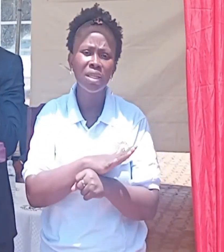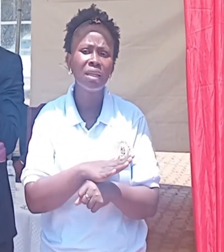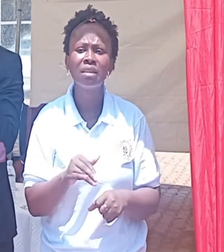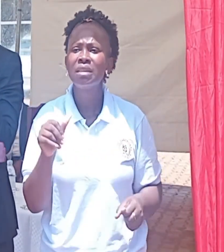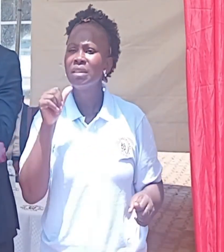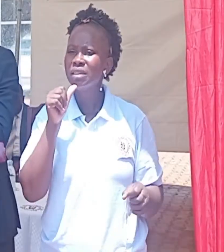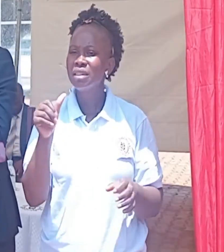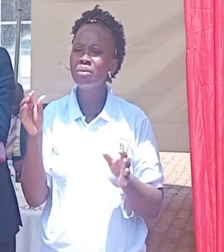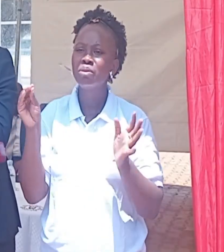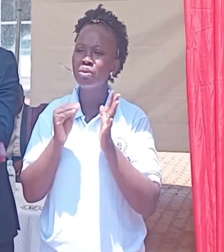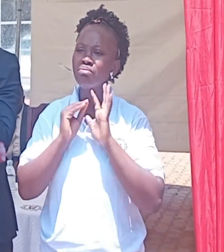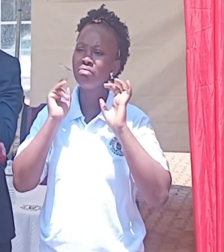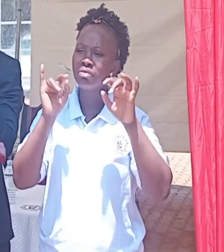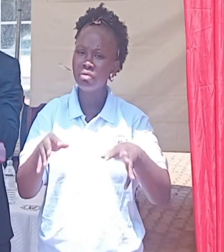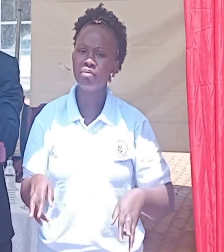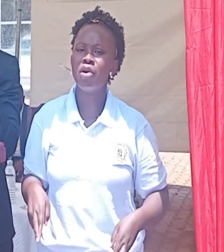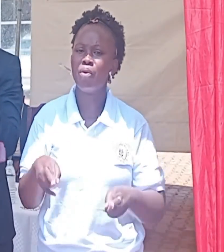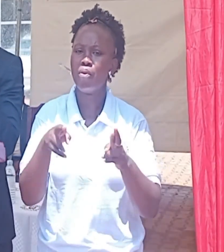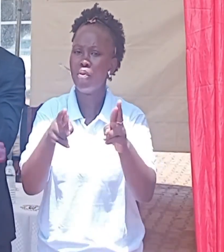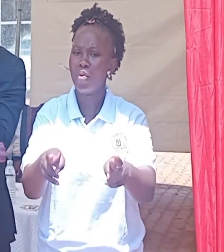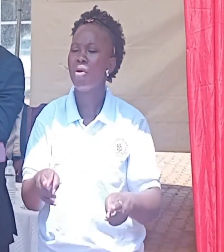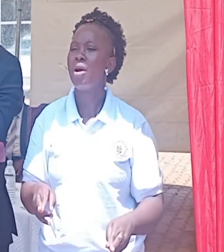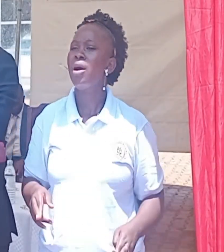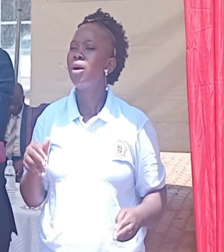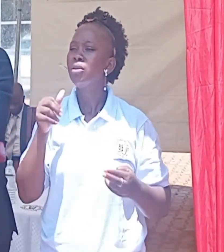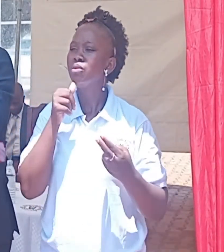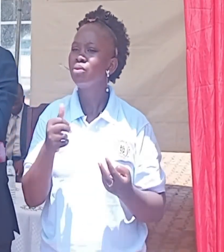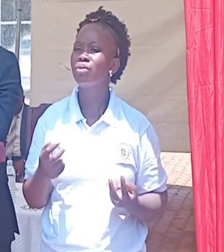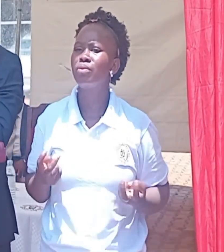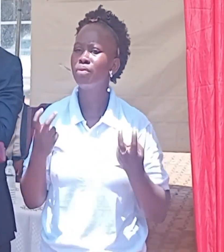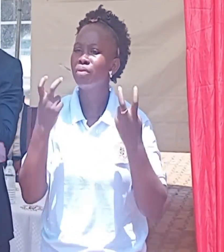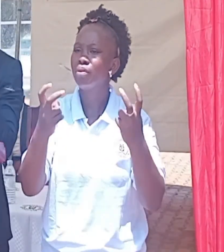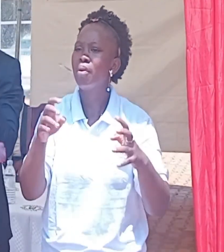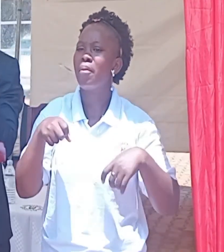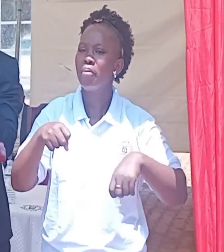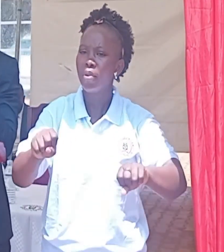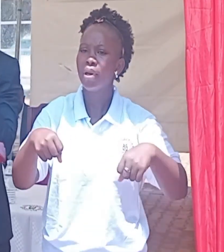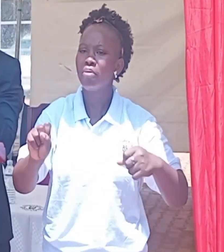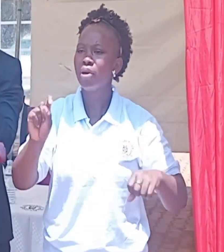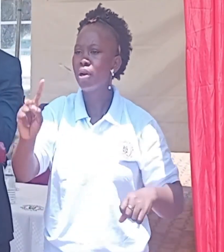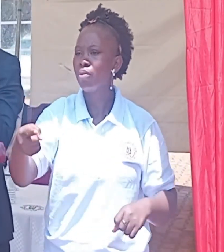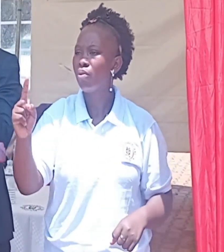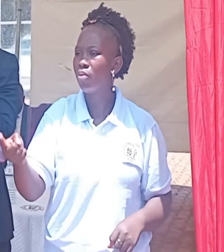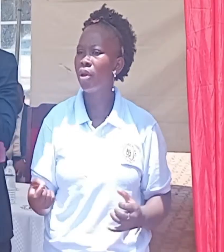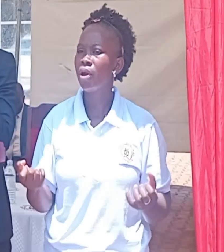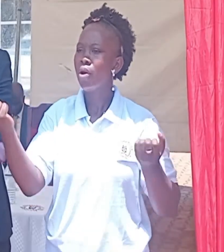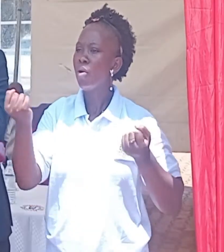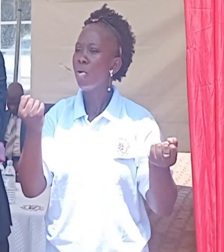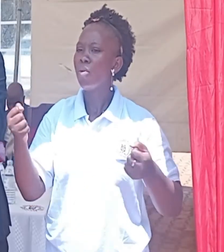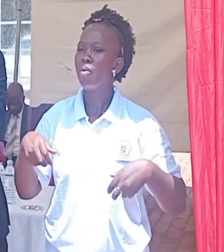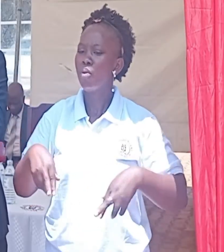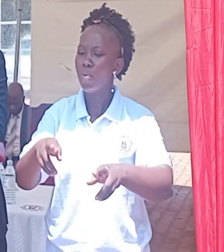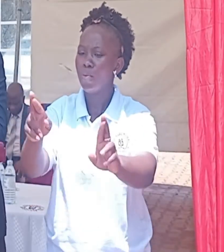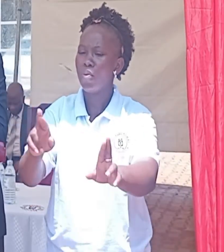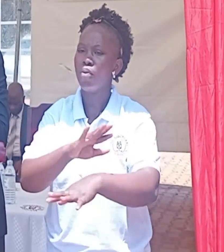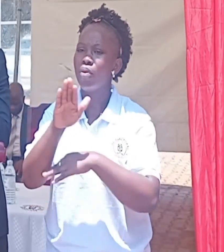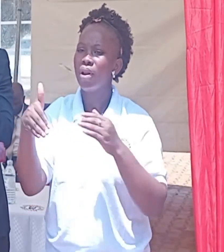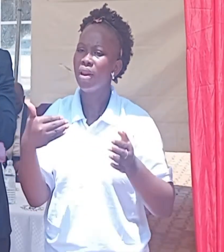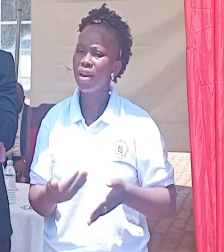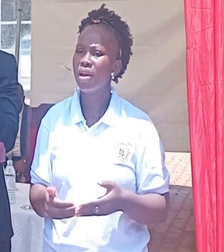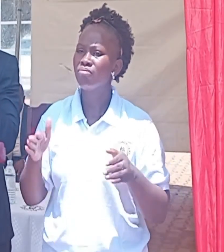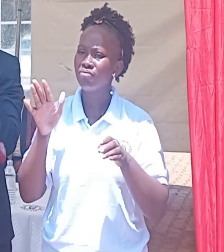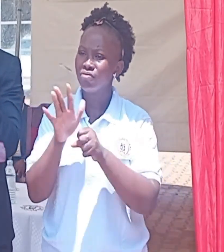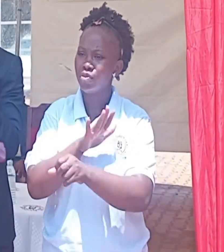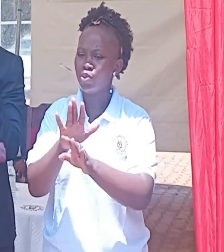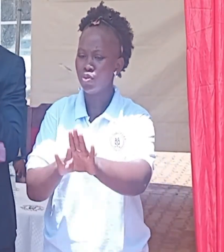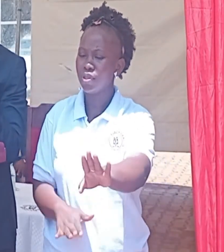temuteeka ebivulo omu makubo, totambula na bodaboda 1000 ng'oluguudo lwonna mulujjuziza. Jjukira nti